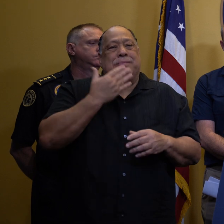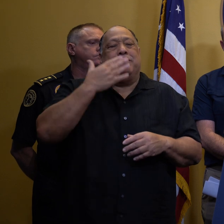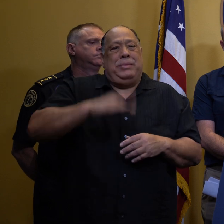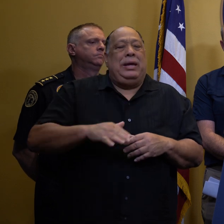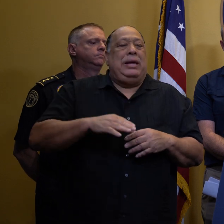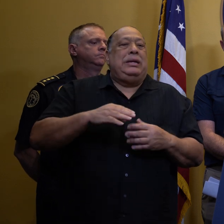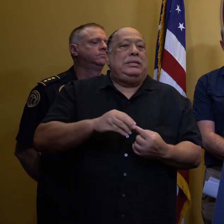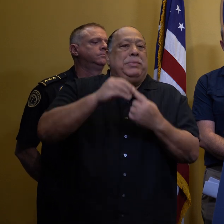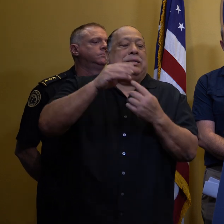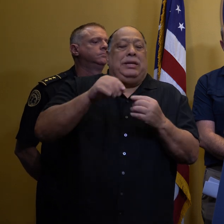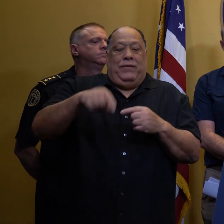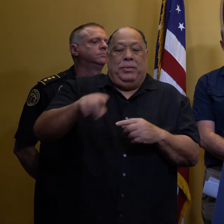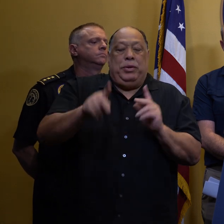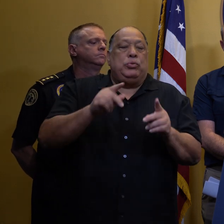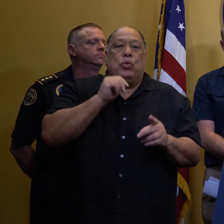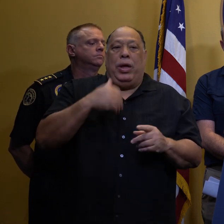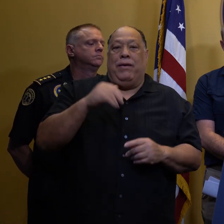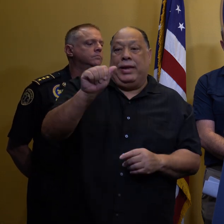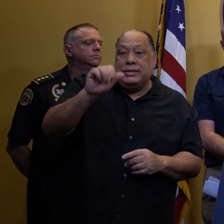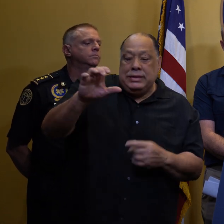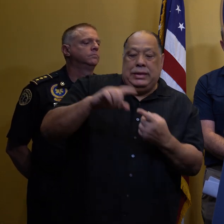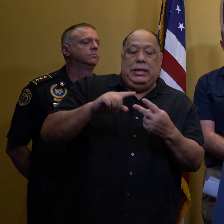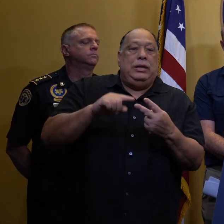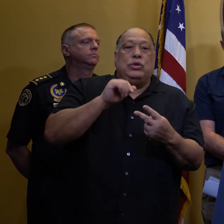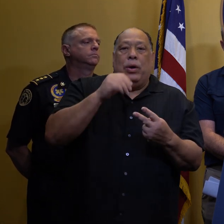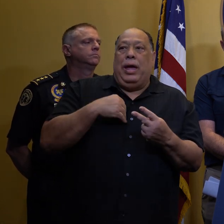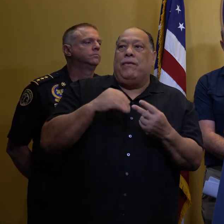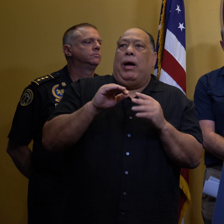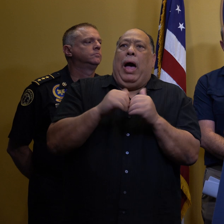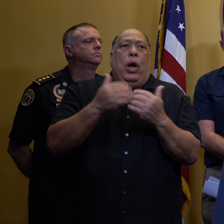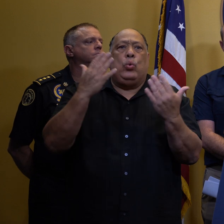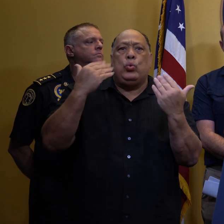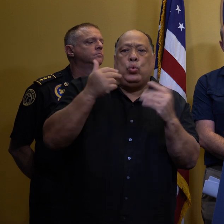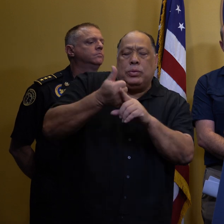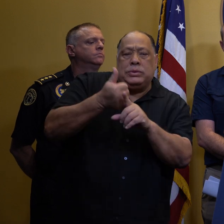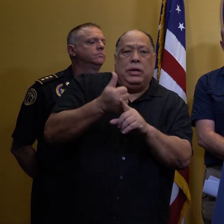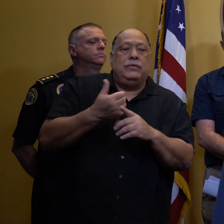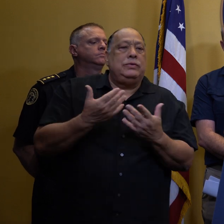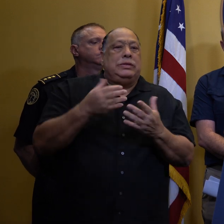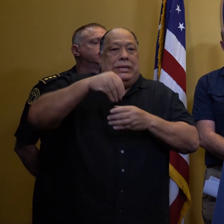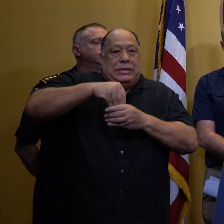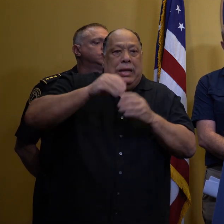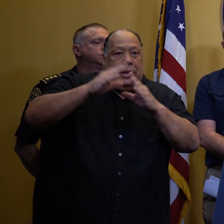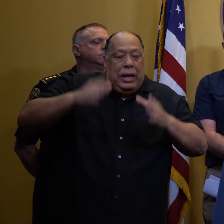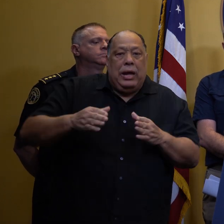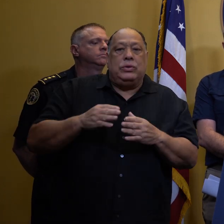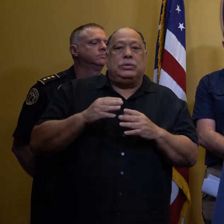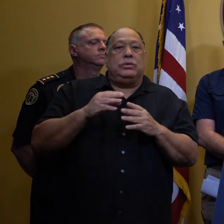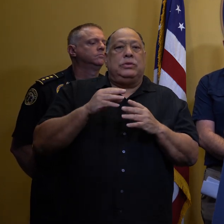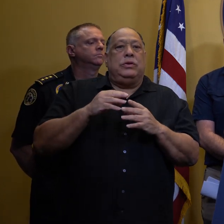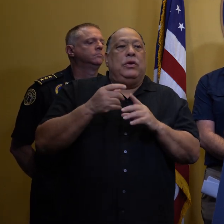they don't have the means for air conditioning or ways to cool themselves inside, away